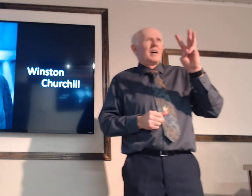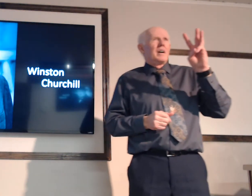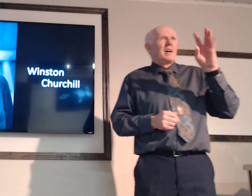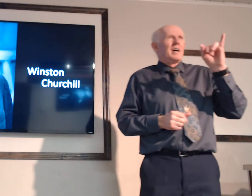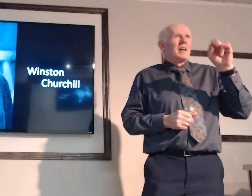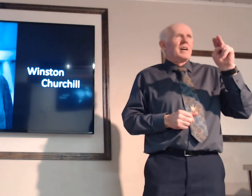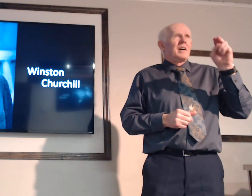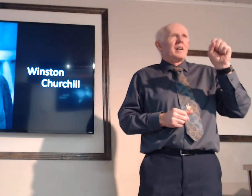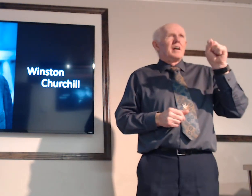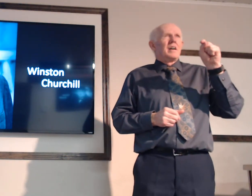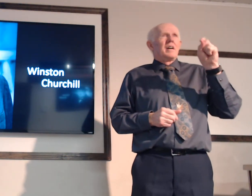This man, Winston